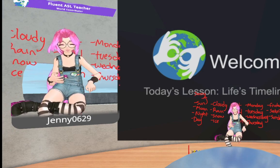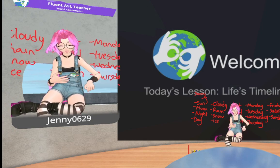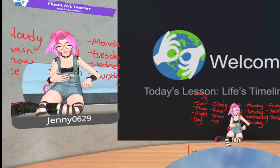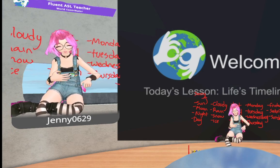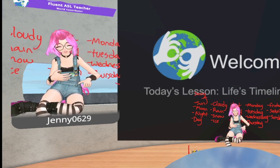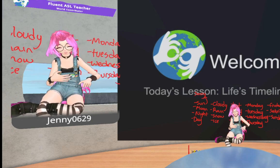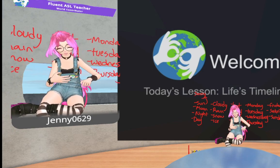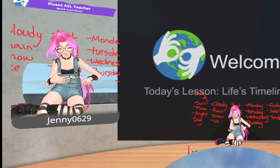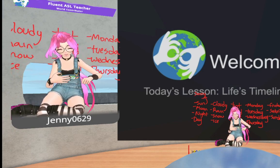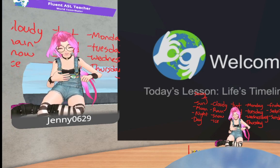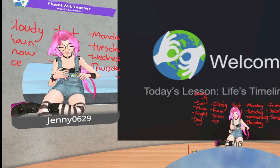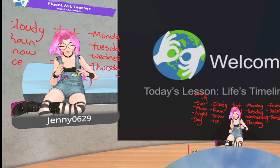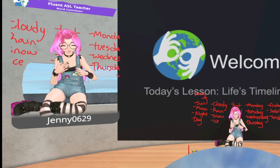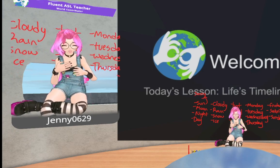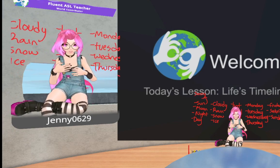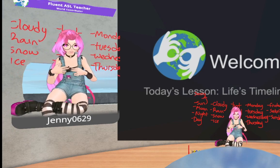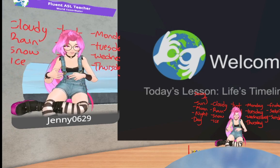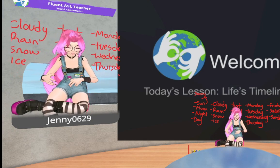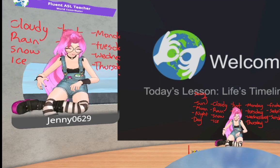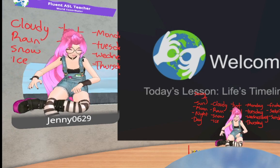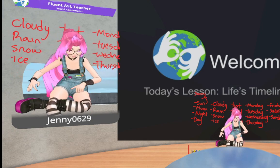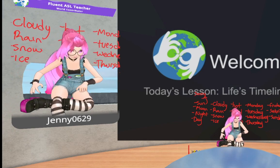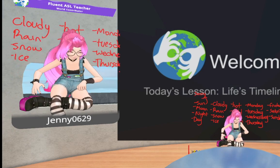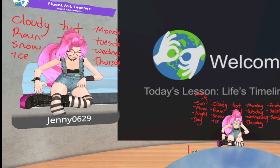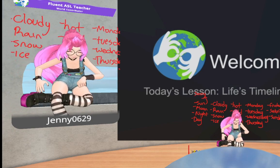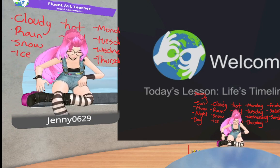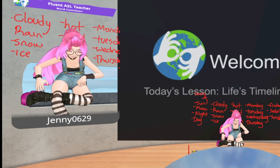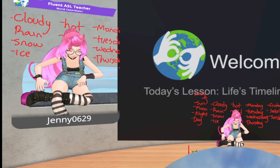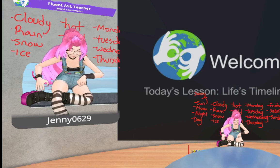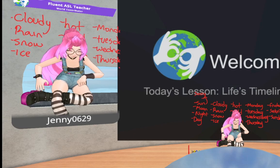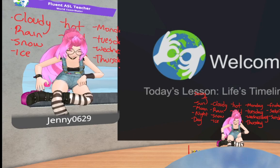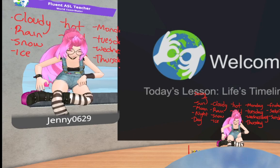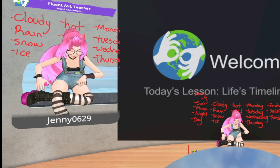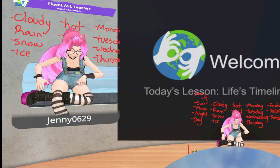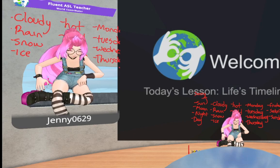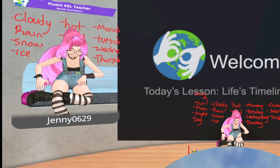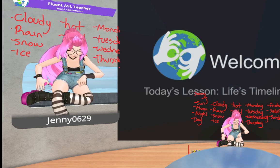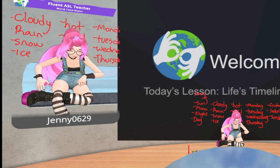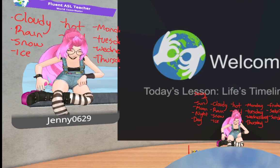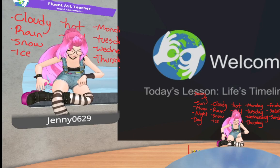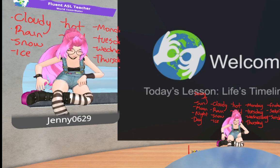Oh, sorry. Can you come forward a little bit? It's a little hard to see your hands.